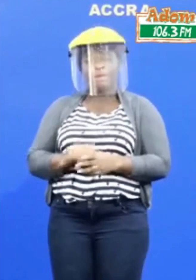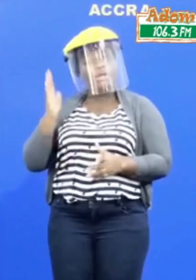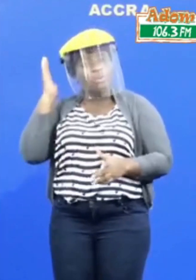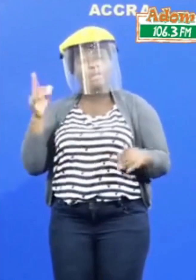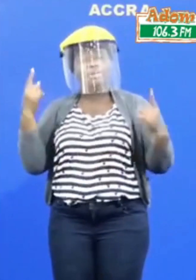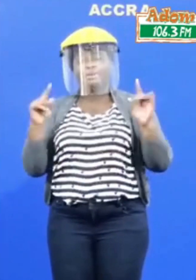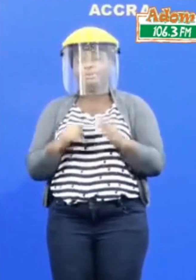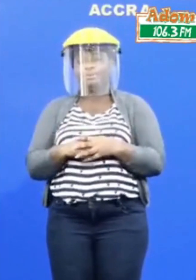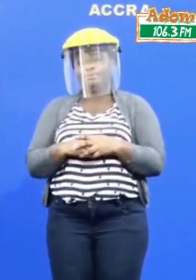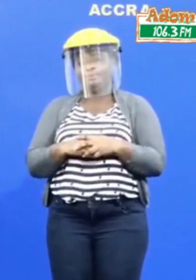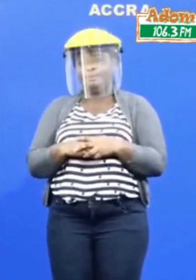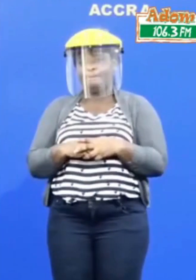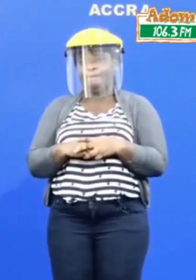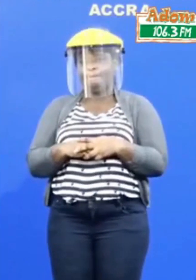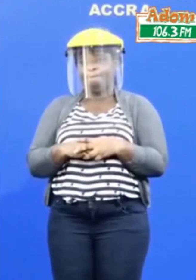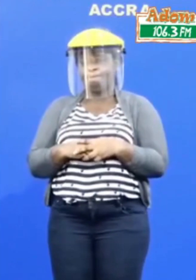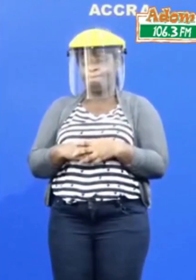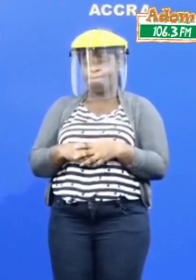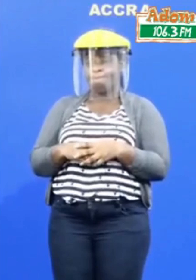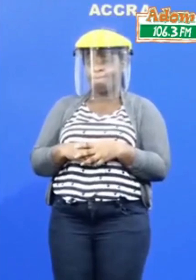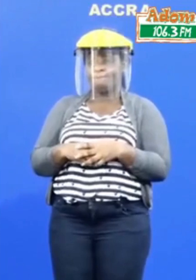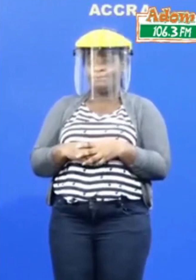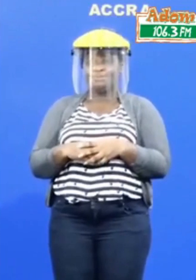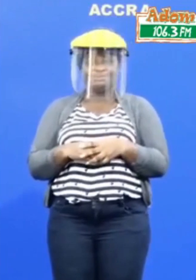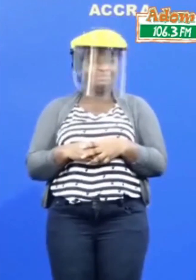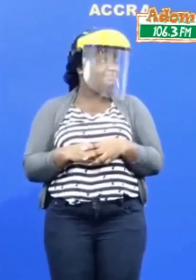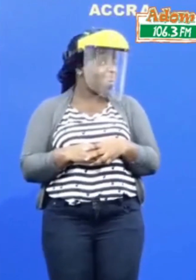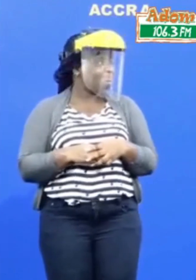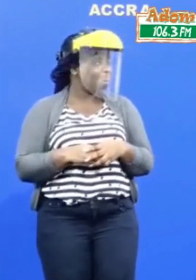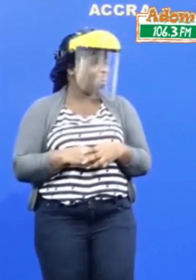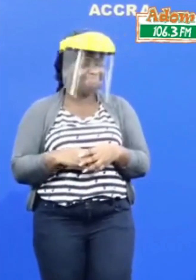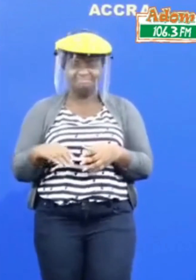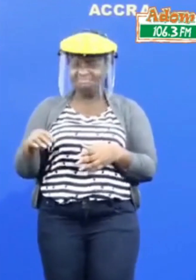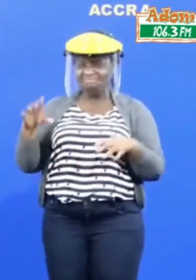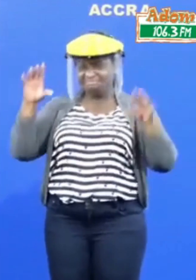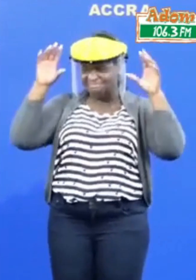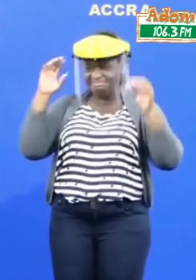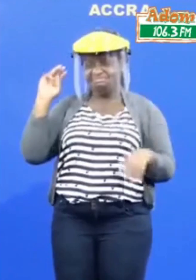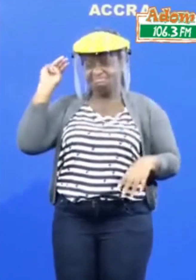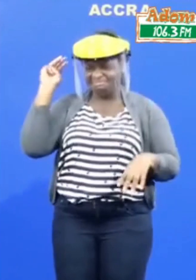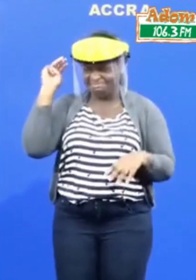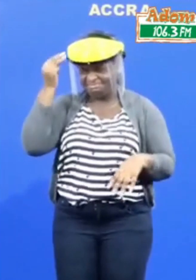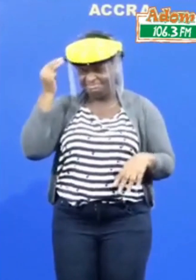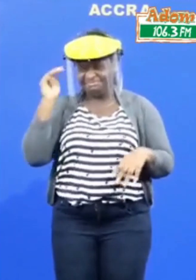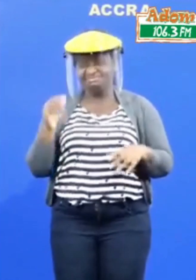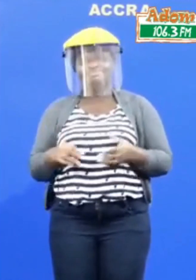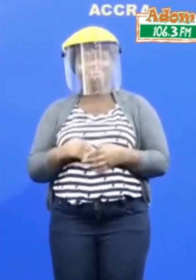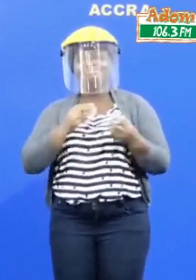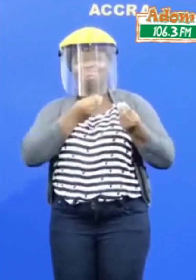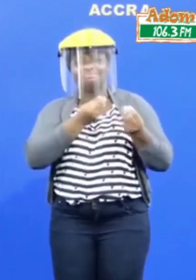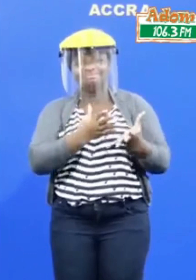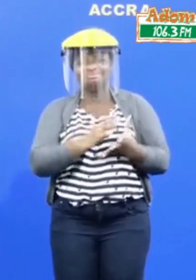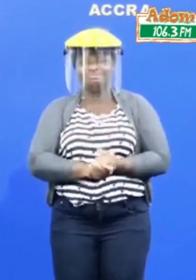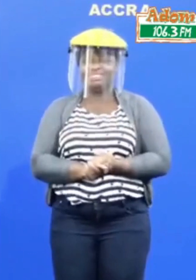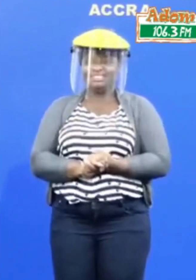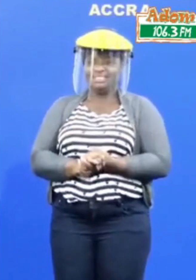want to channel at home. Rako Jubunsu. You see, radio talk, anybody can do it. But it's